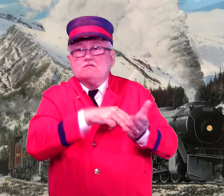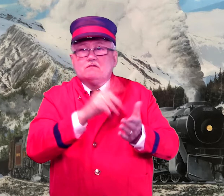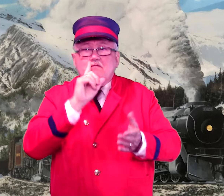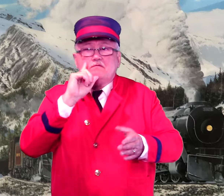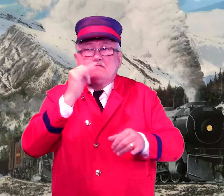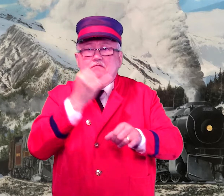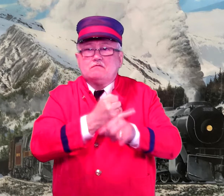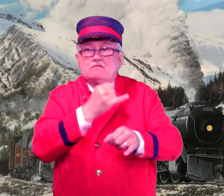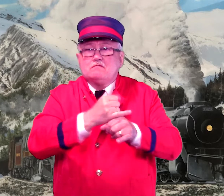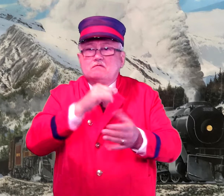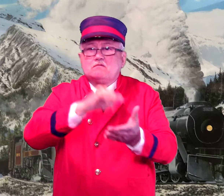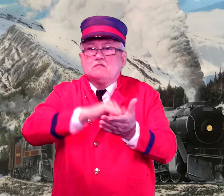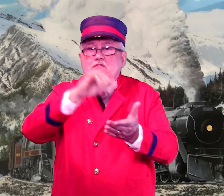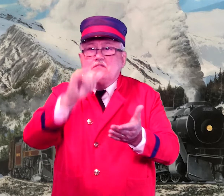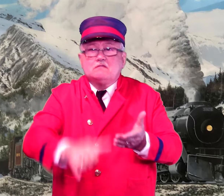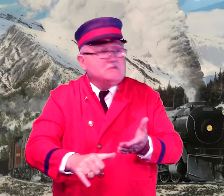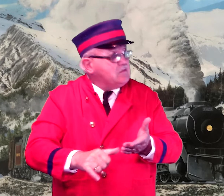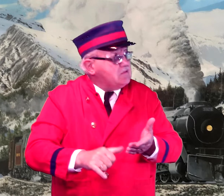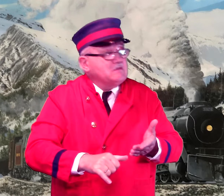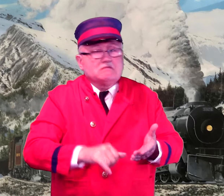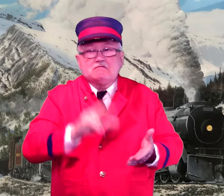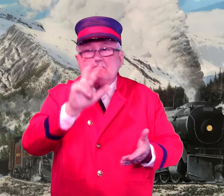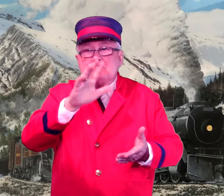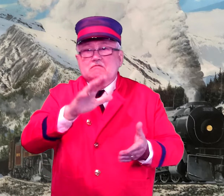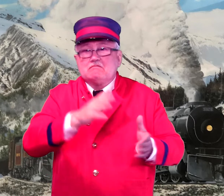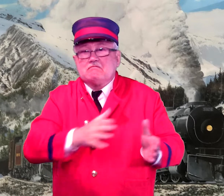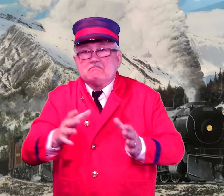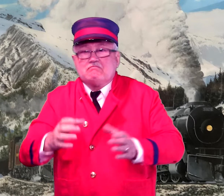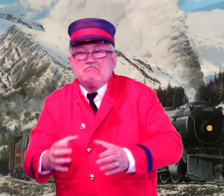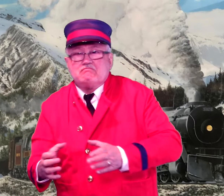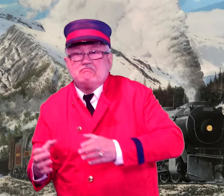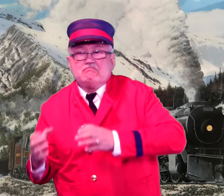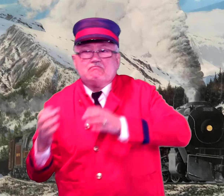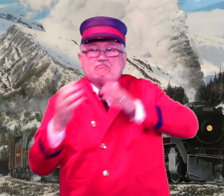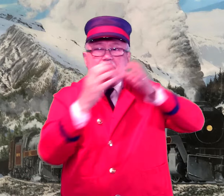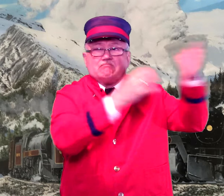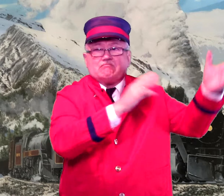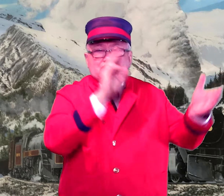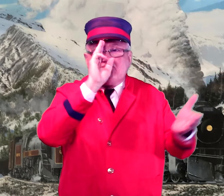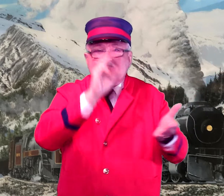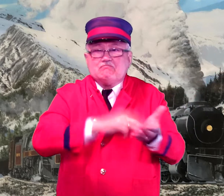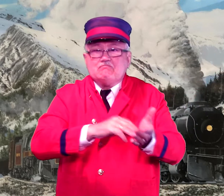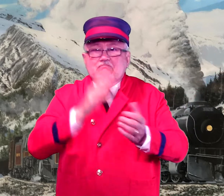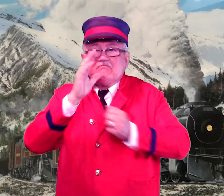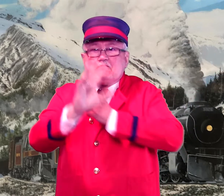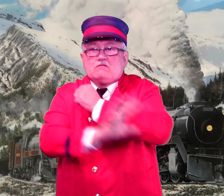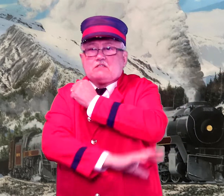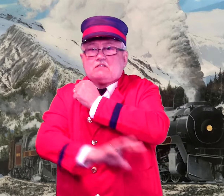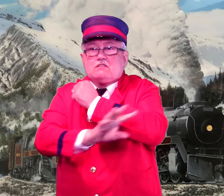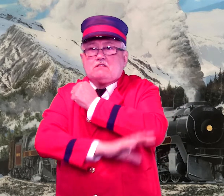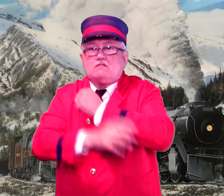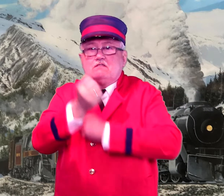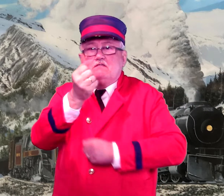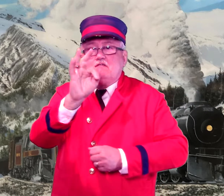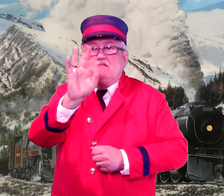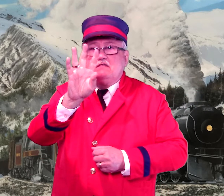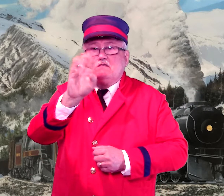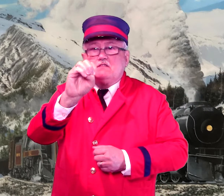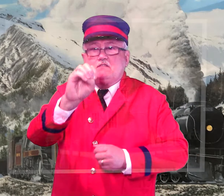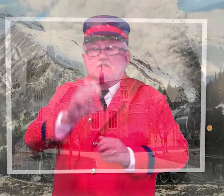Capacity was found at Mackay Institution in Montreal, and so those 35 students were to attend commencing the fall of